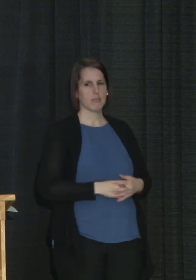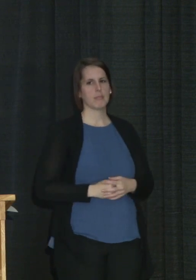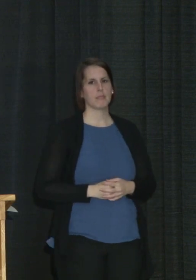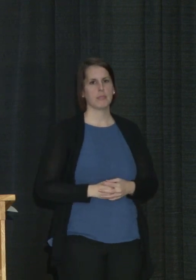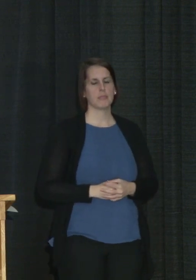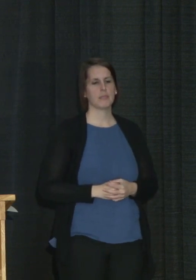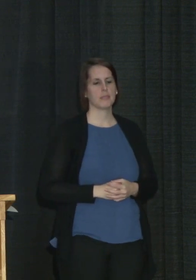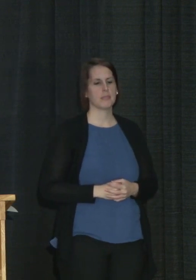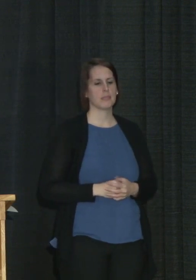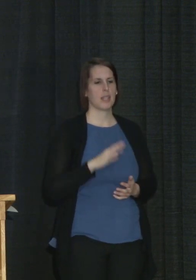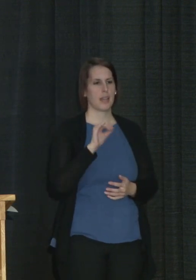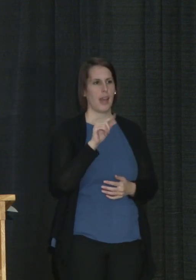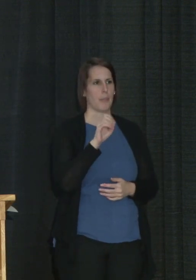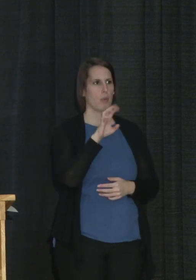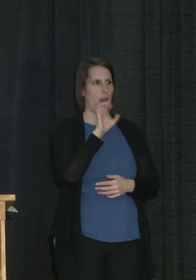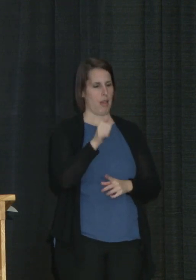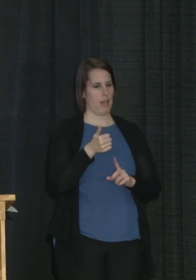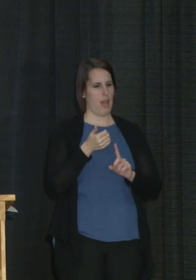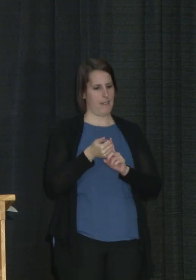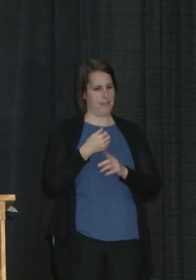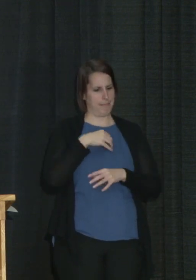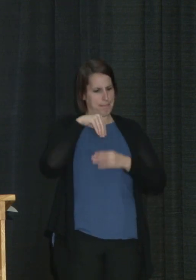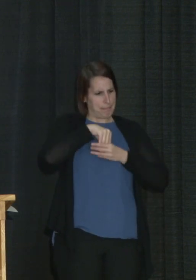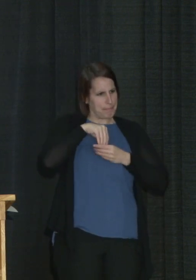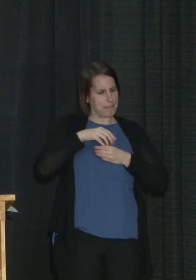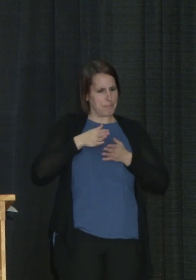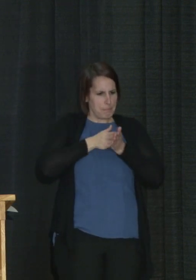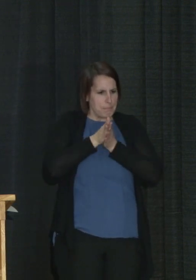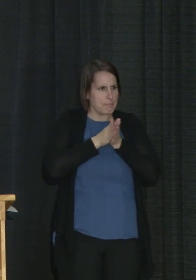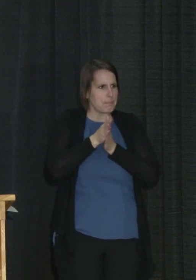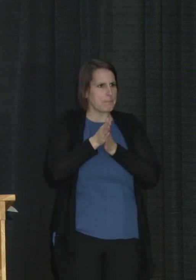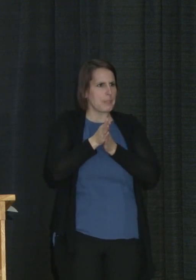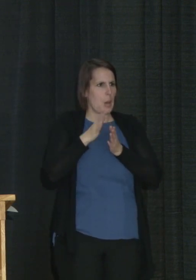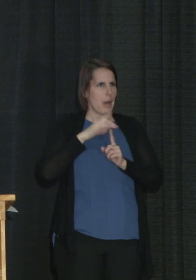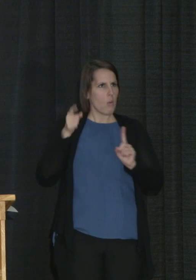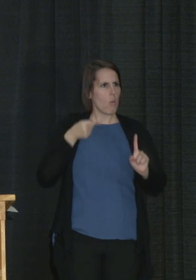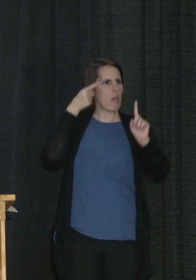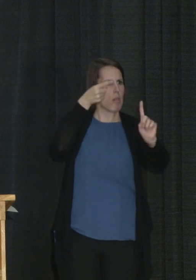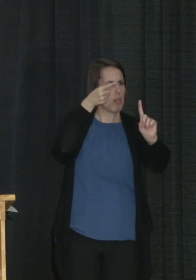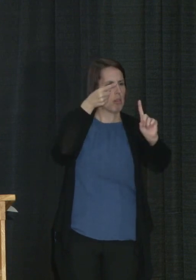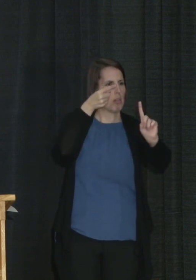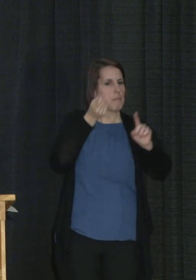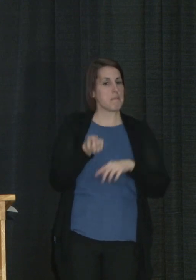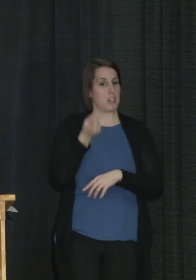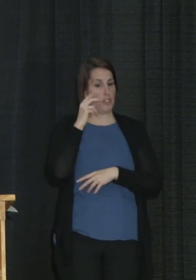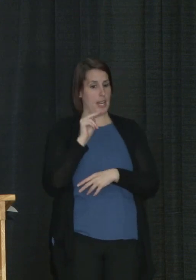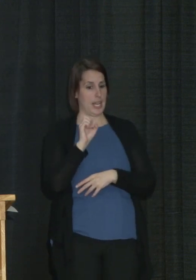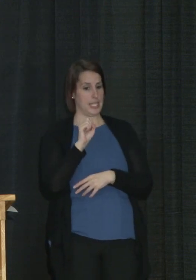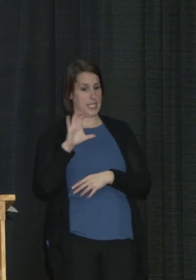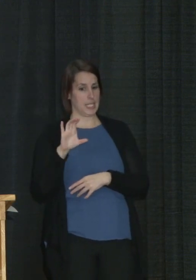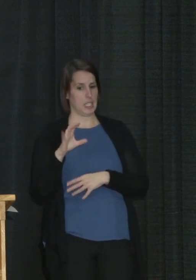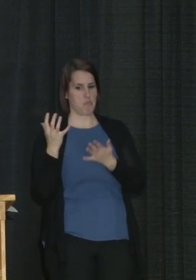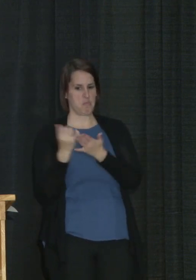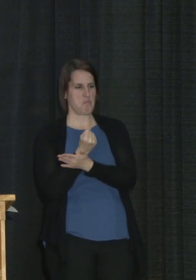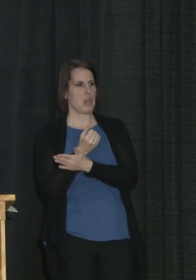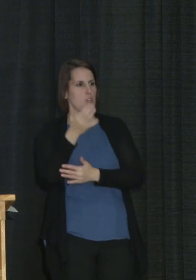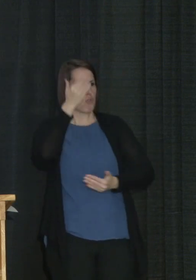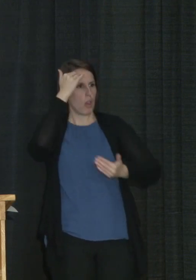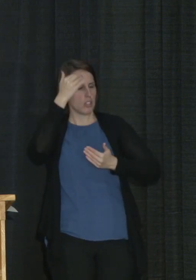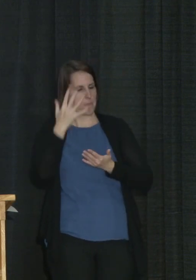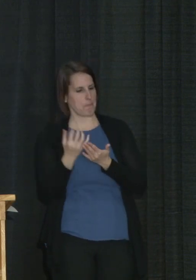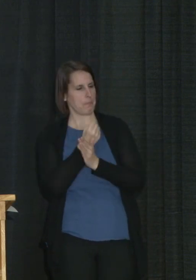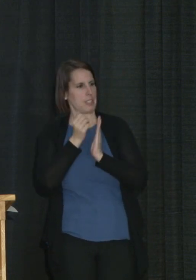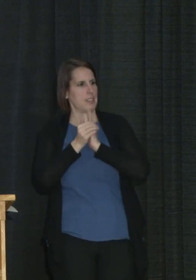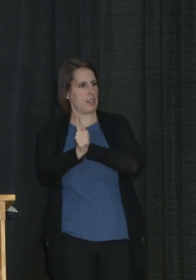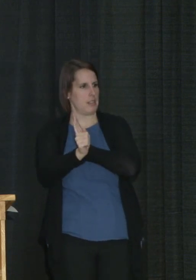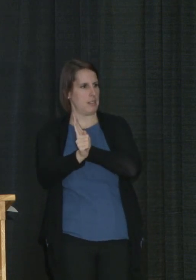Gabrielle was fueled by her own goal, empowered by the knowledge and skills to achieve it, and now she's paying it forward in very